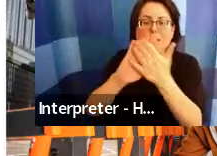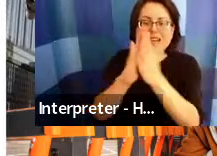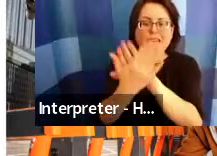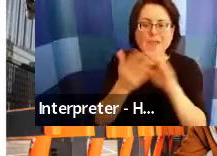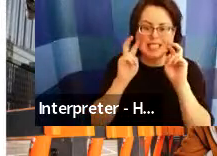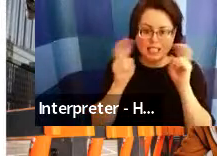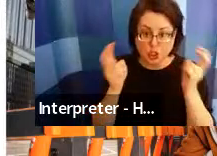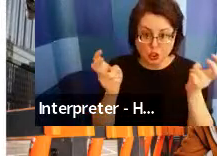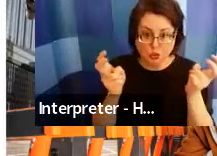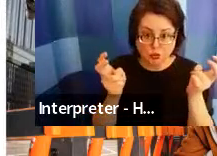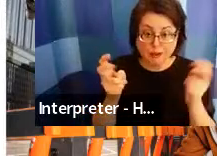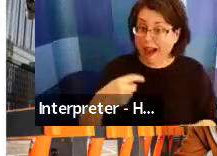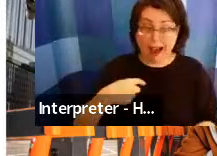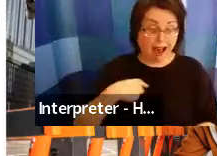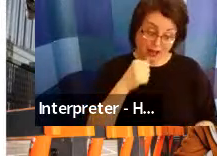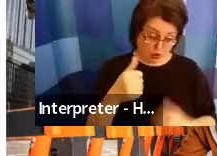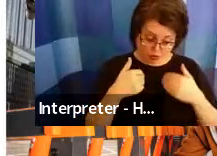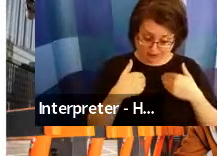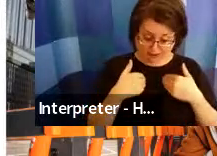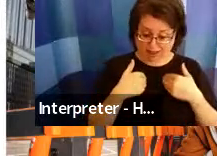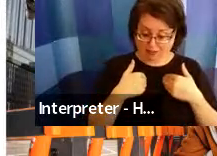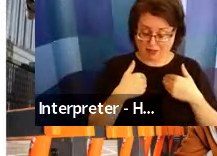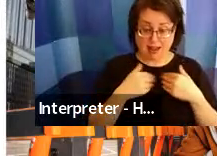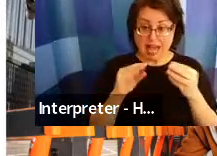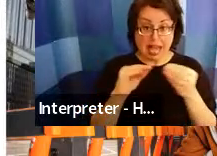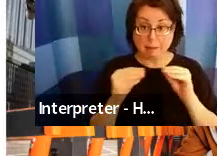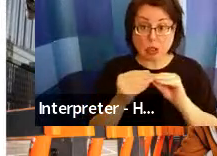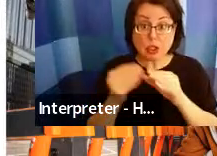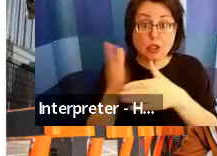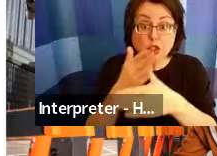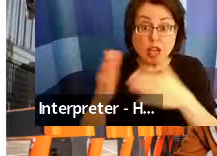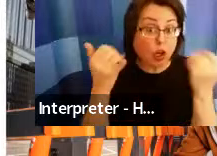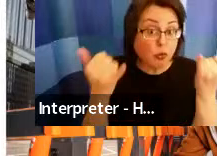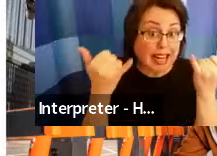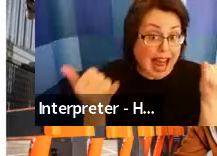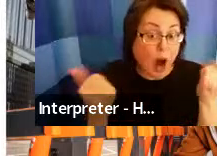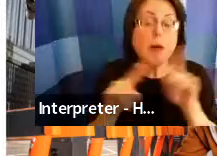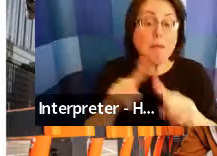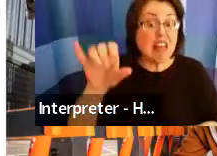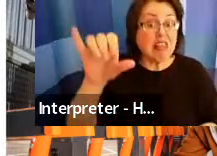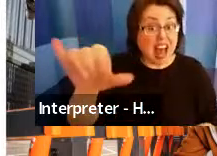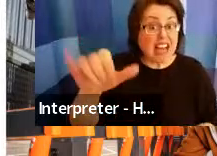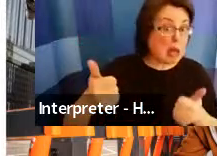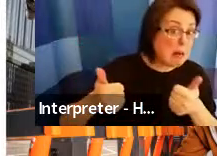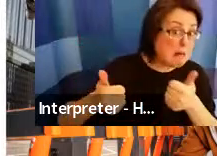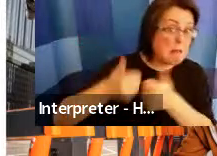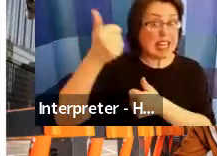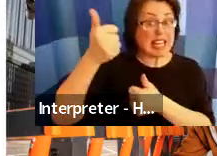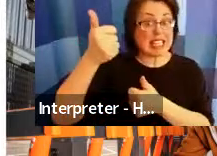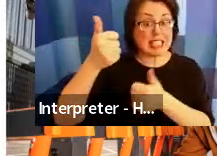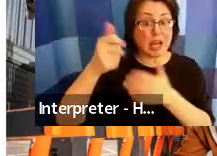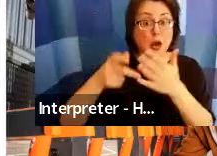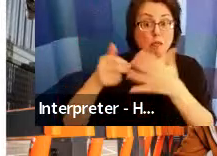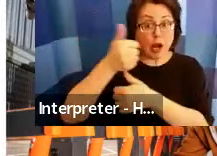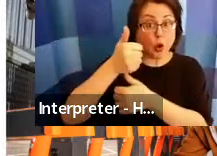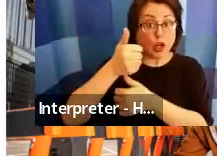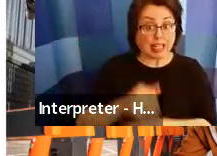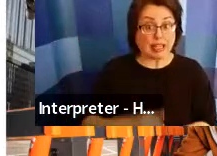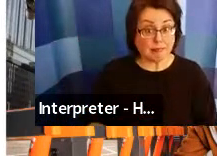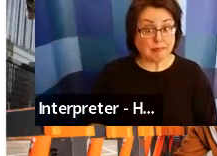tell you that this is our biggest priority here in Pittsburgh. So we have less than 5 minutes on our